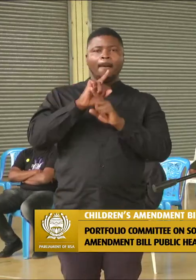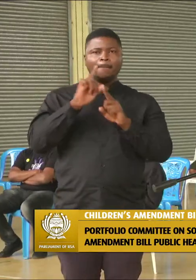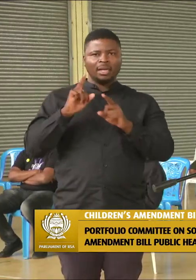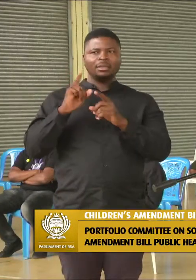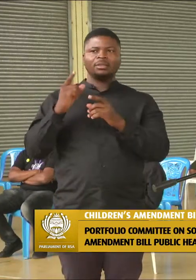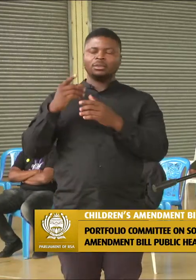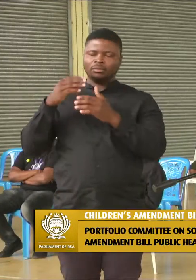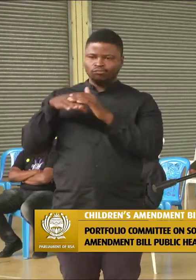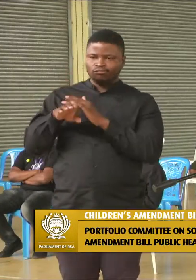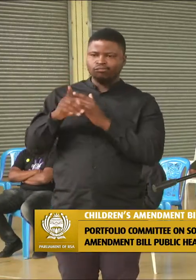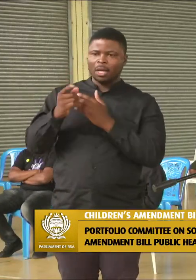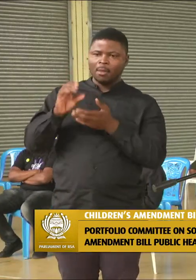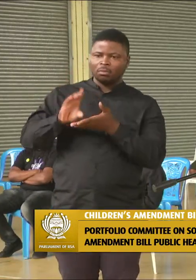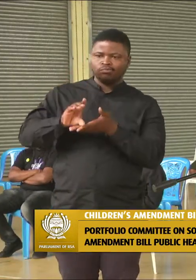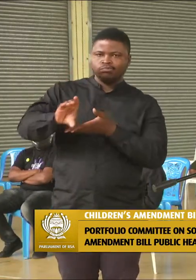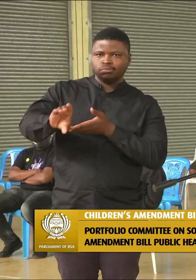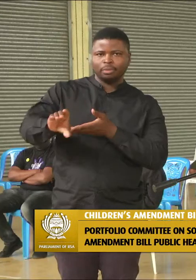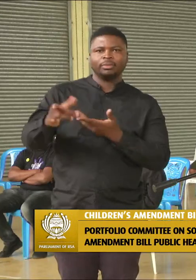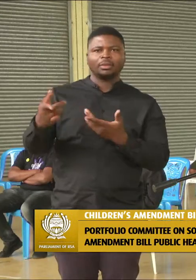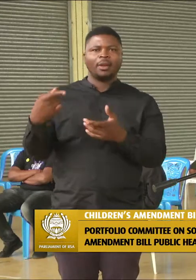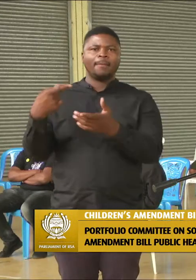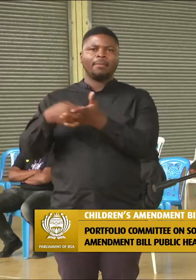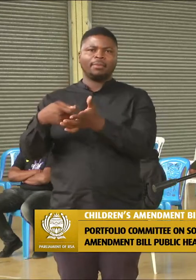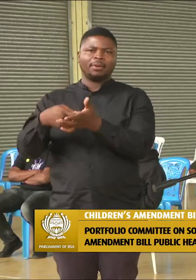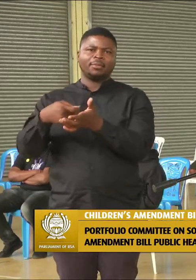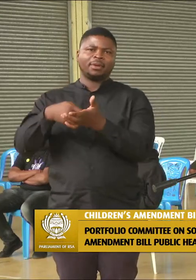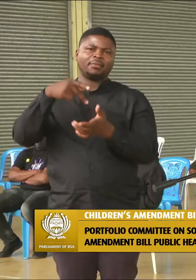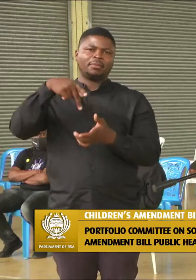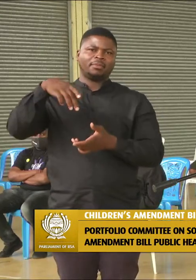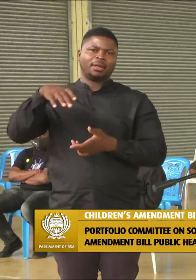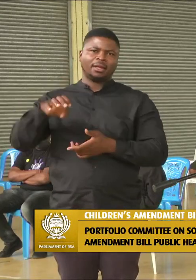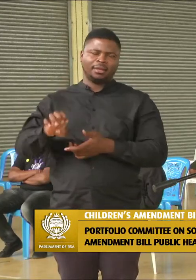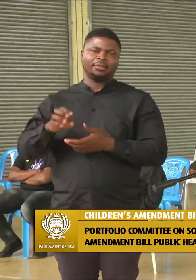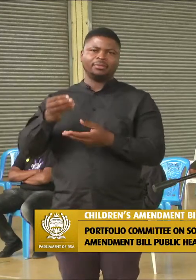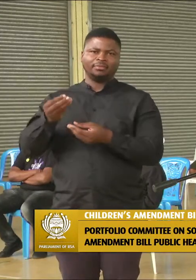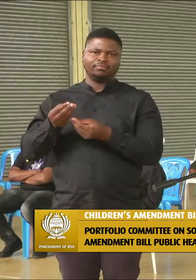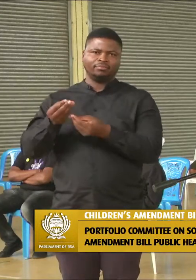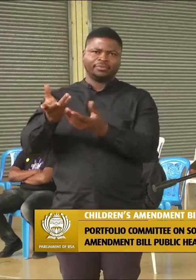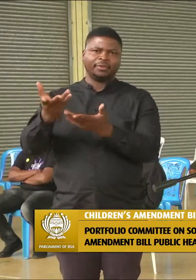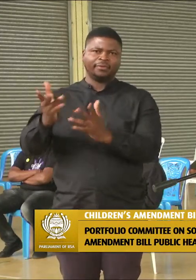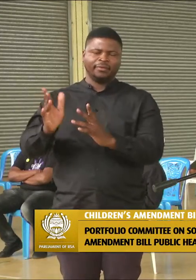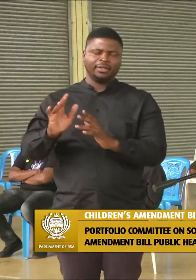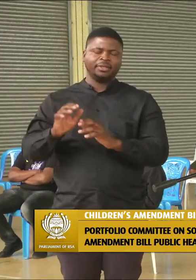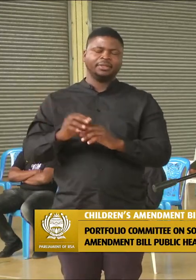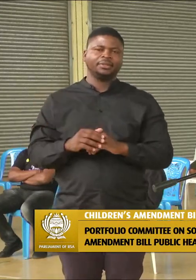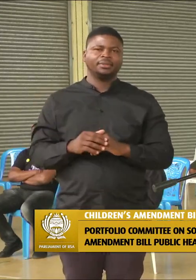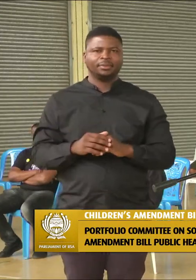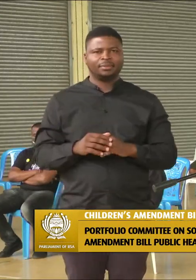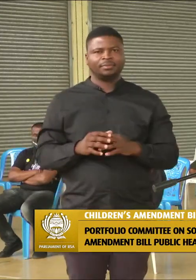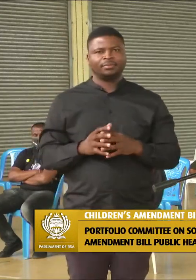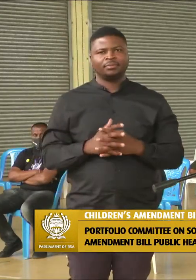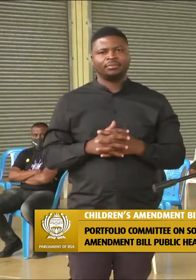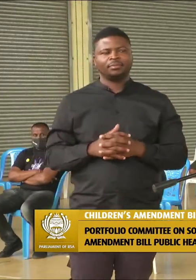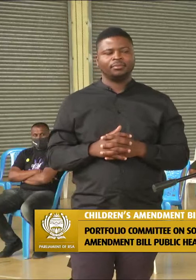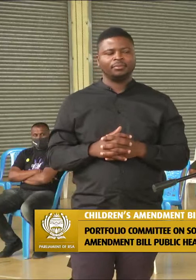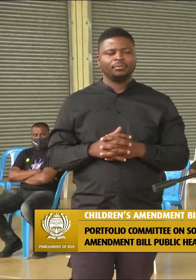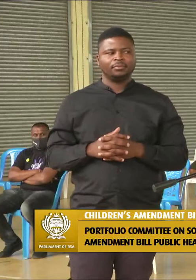procurement of PPEs. Umnyango waphinde weseka nawo lezi inkulisa